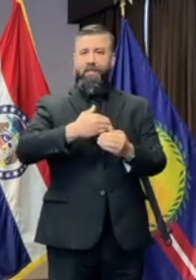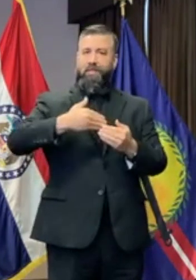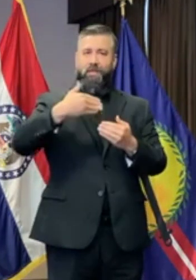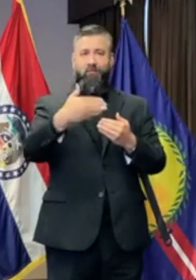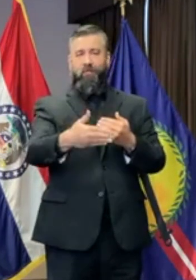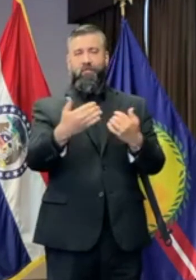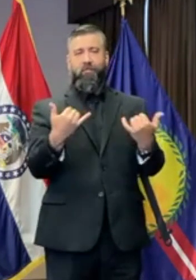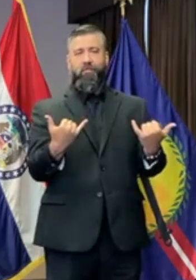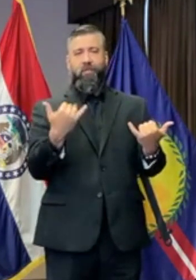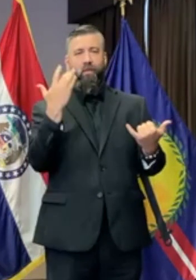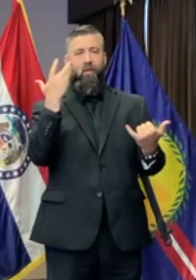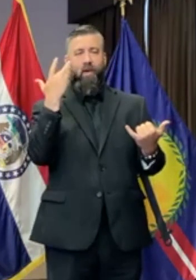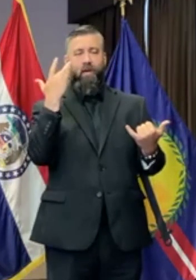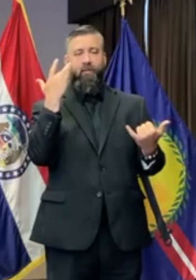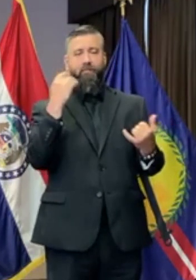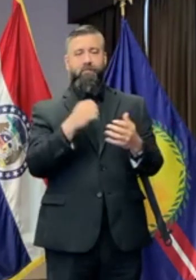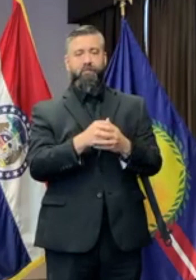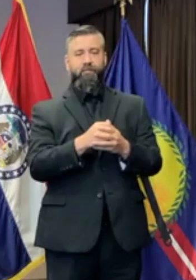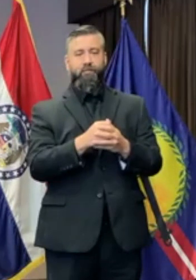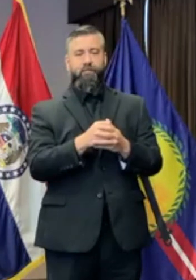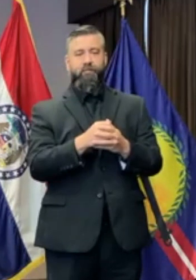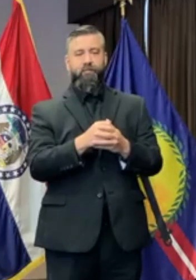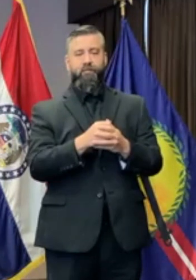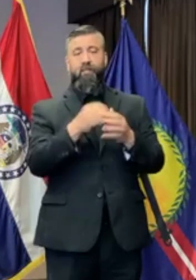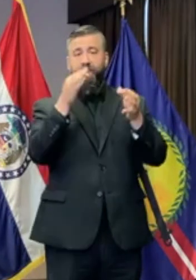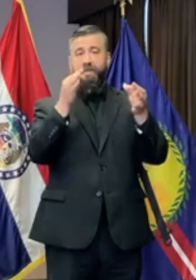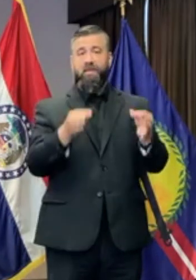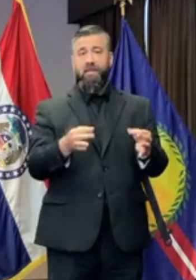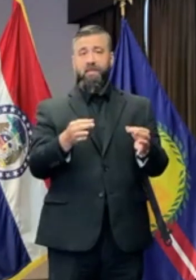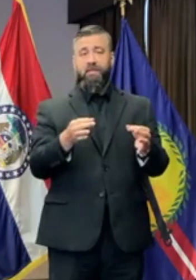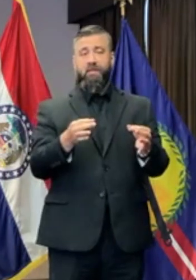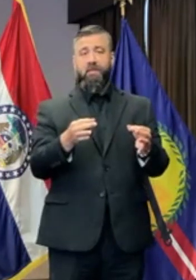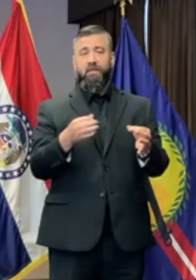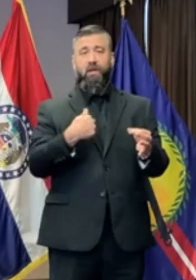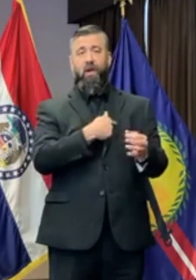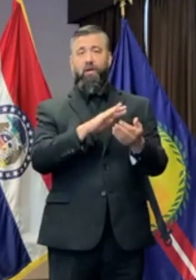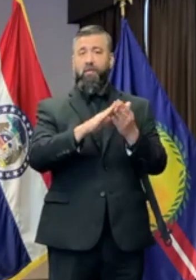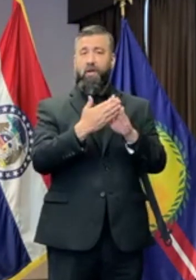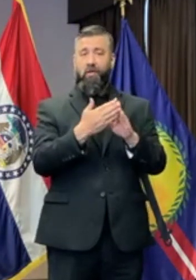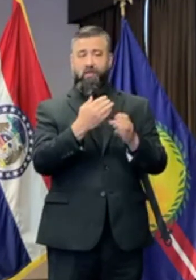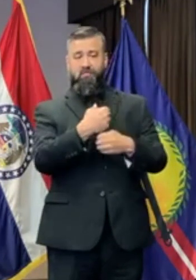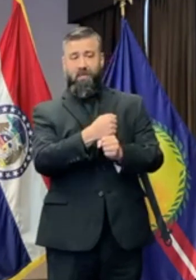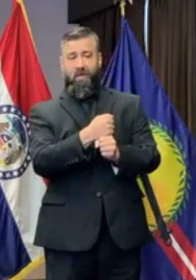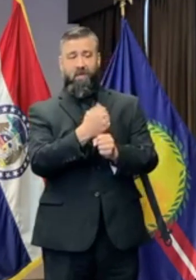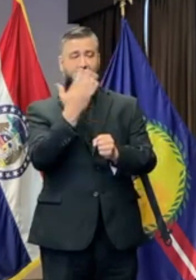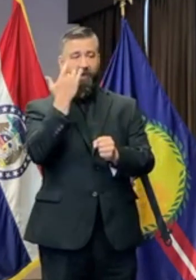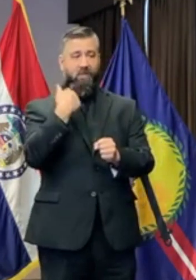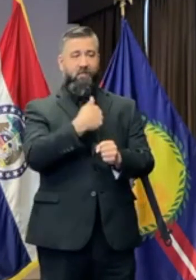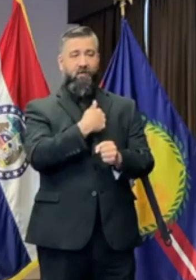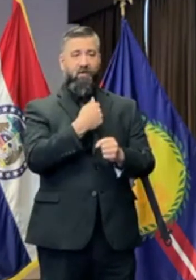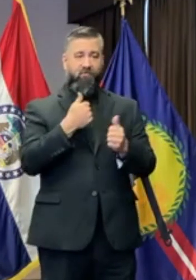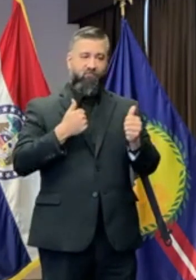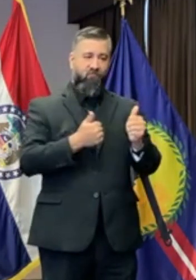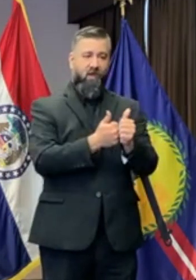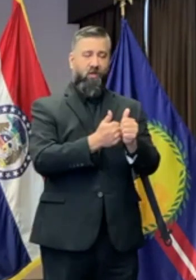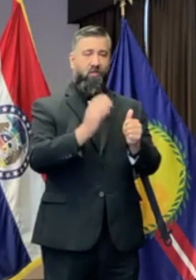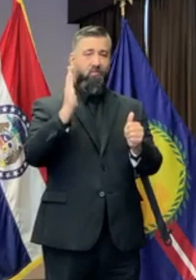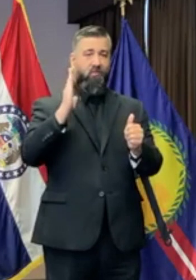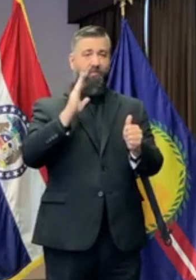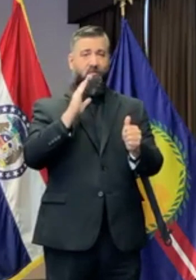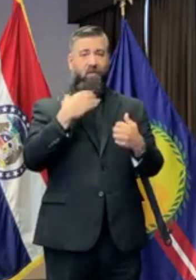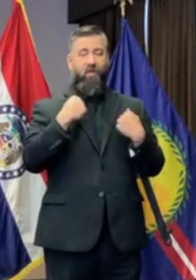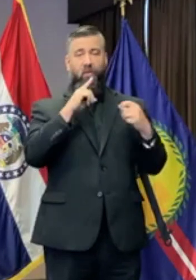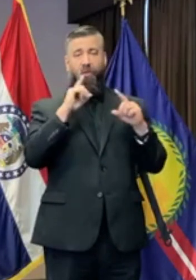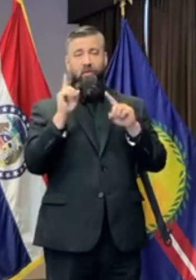forward today because of the decisions that our community has made because of our compliance with previous health